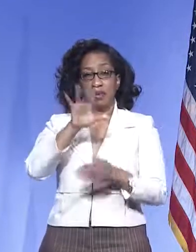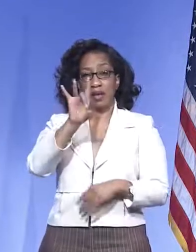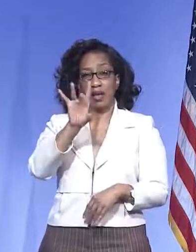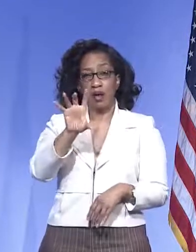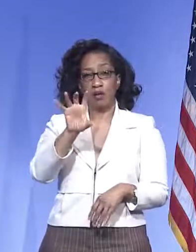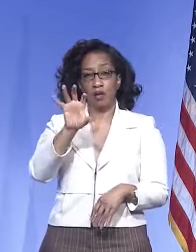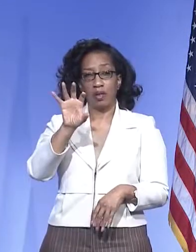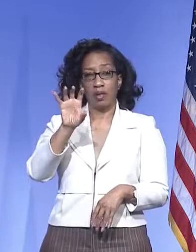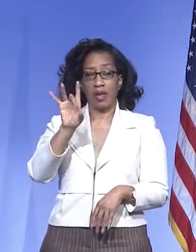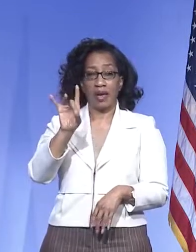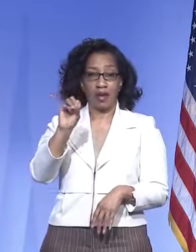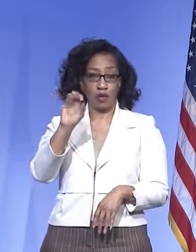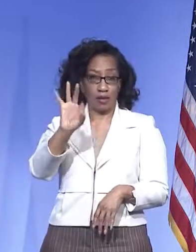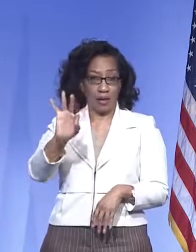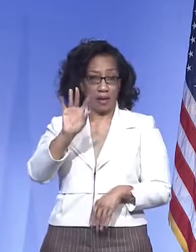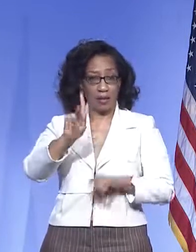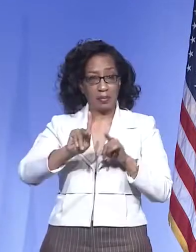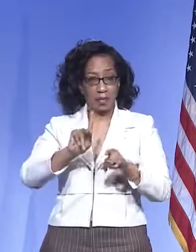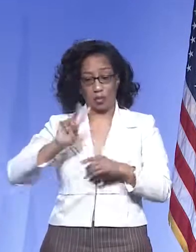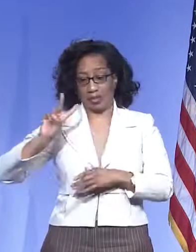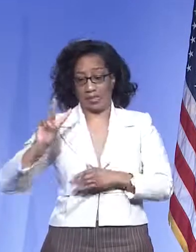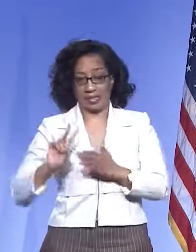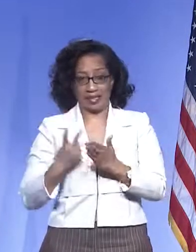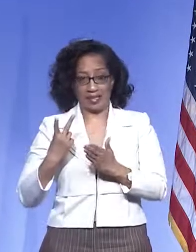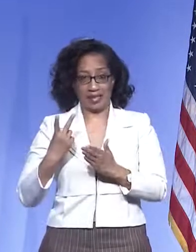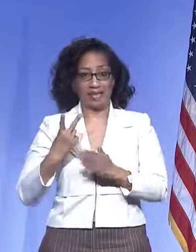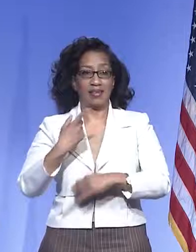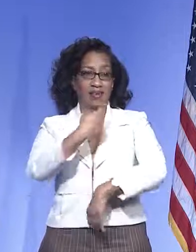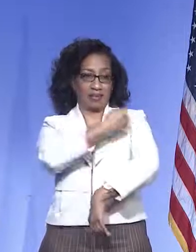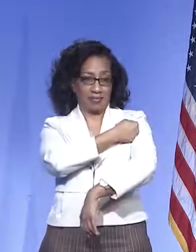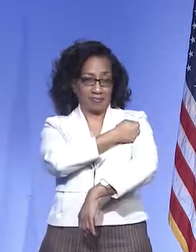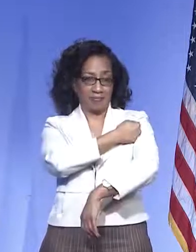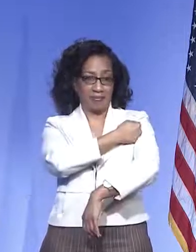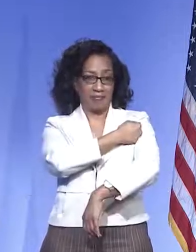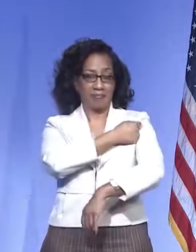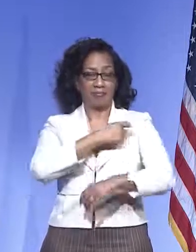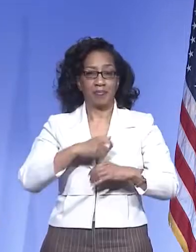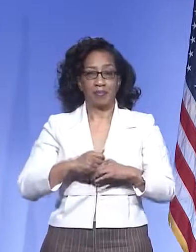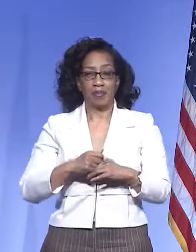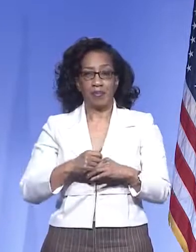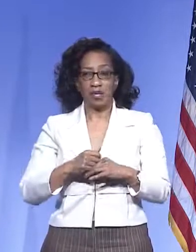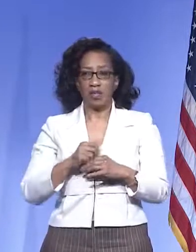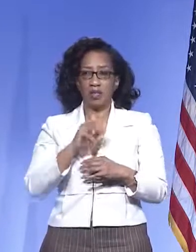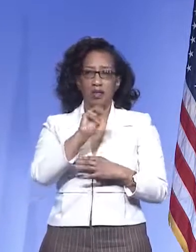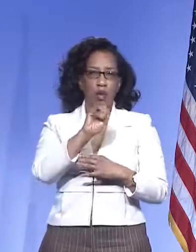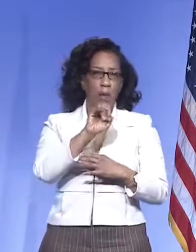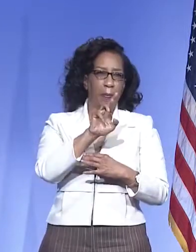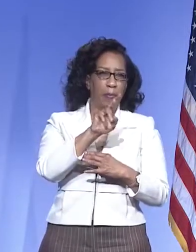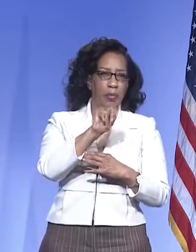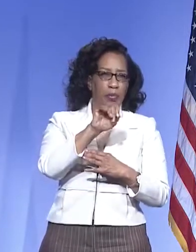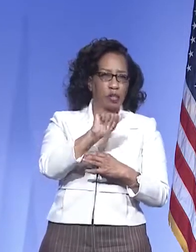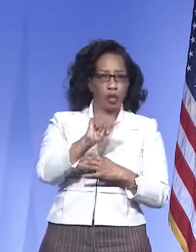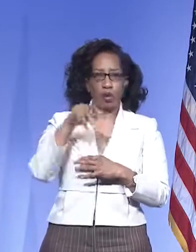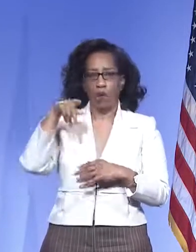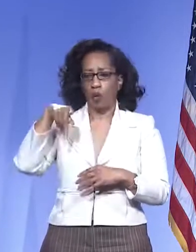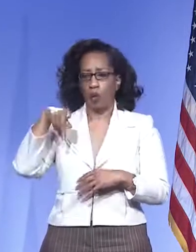77,809 people have been fully vaccinated with two doses of either the Moderna or Pfizer